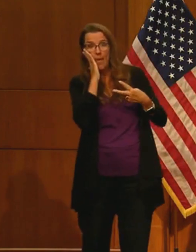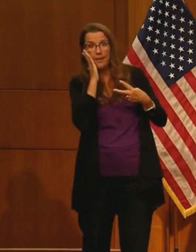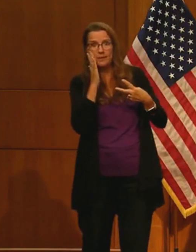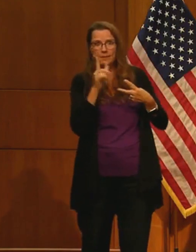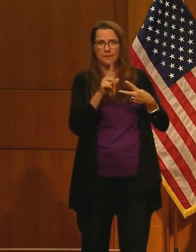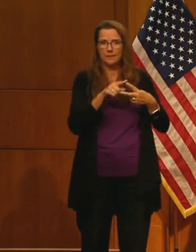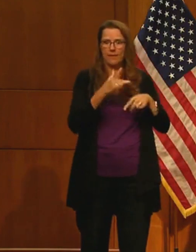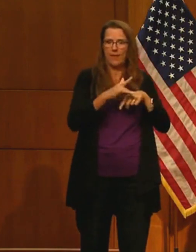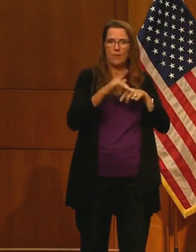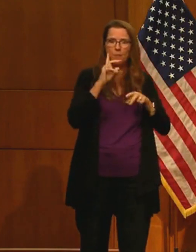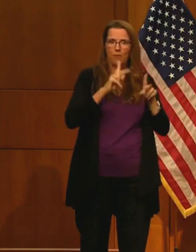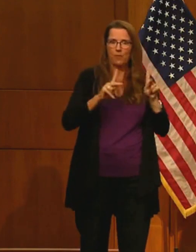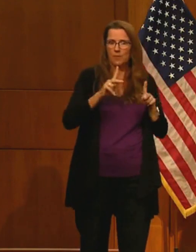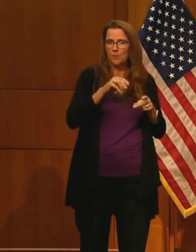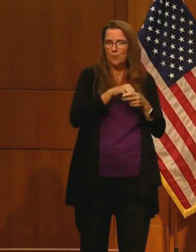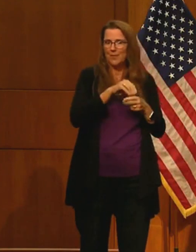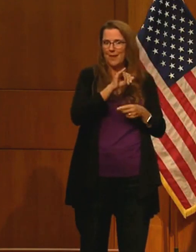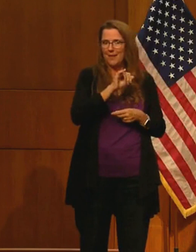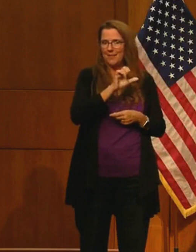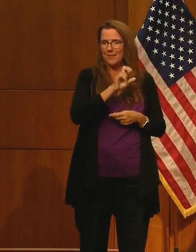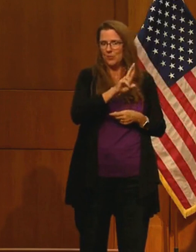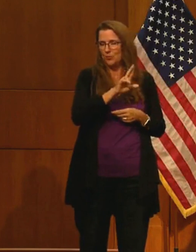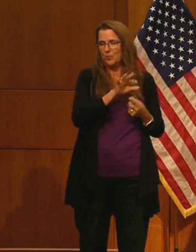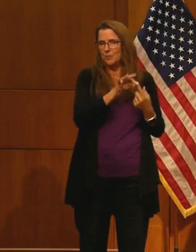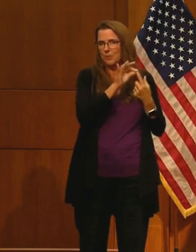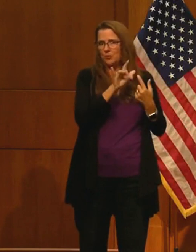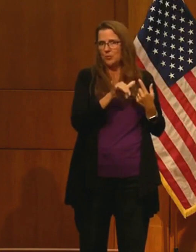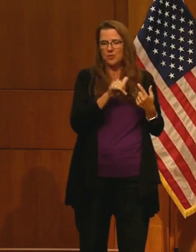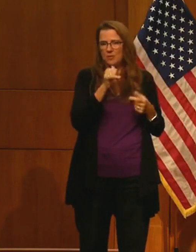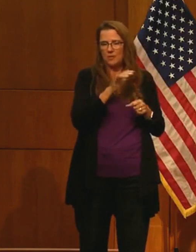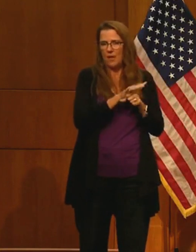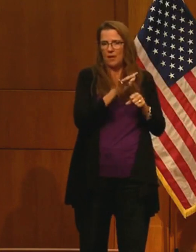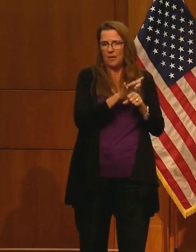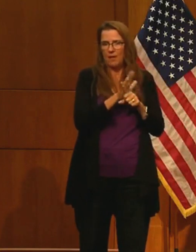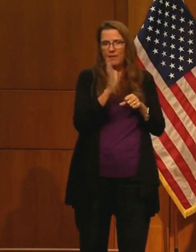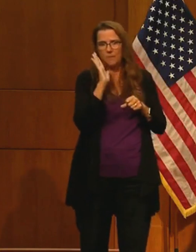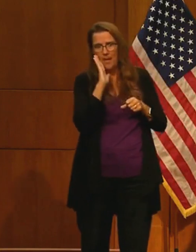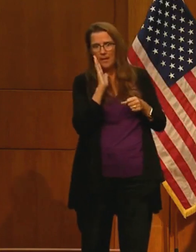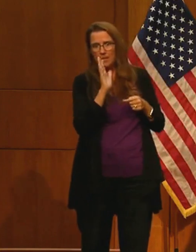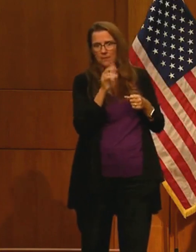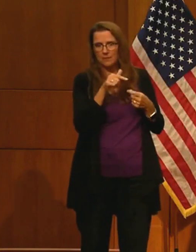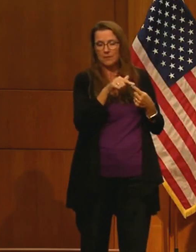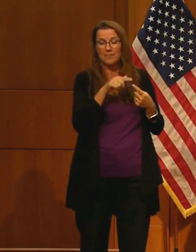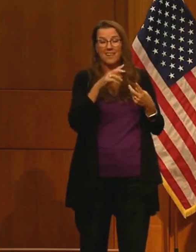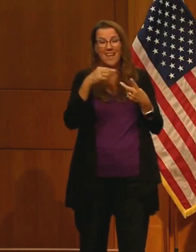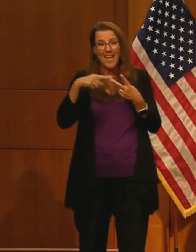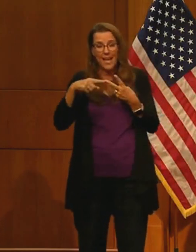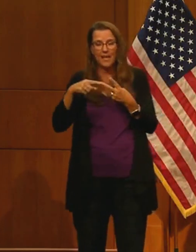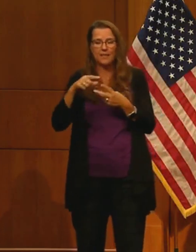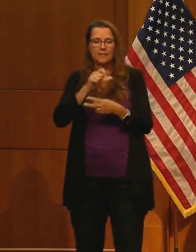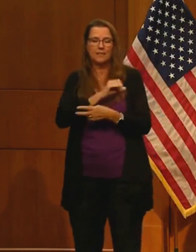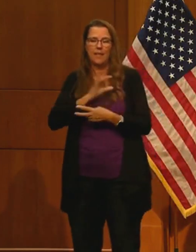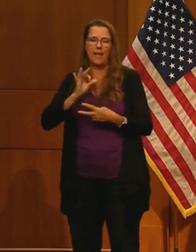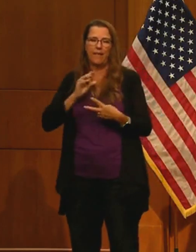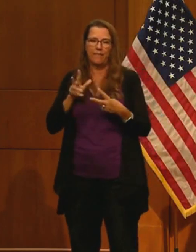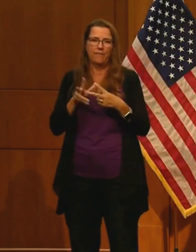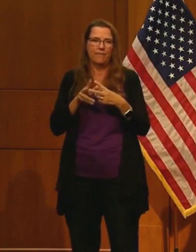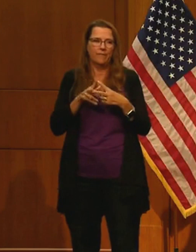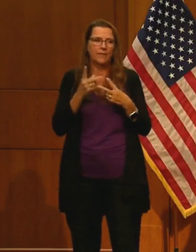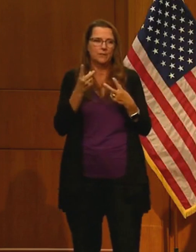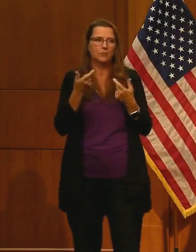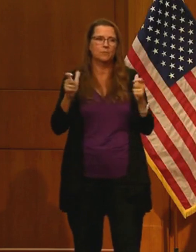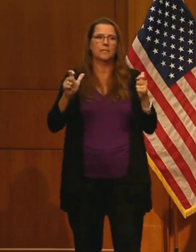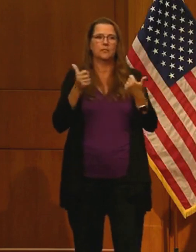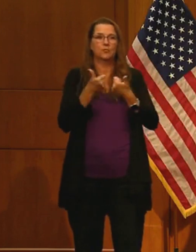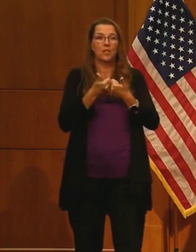and especially ICU beds, and probably even more of a challenge is staffing. And I'm going to be